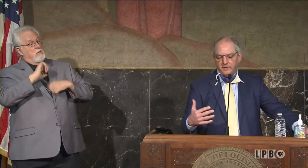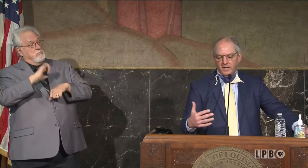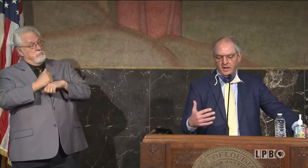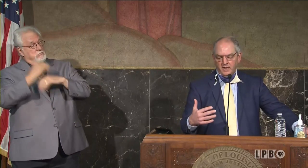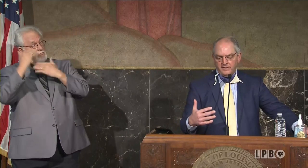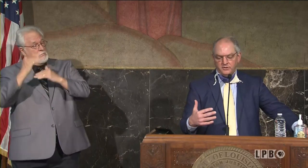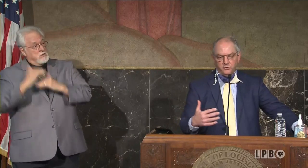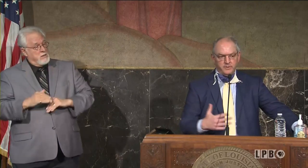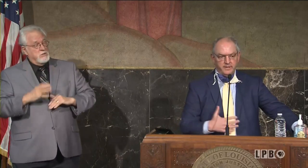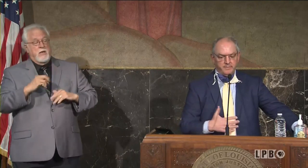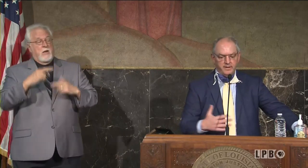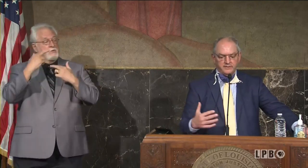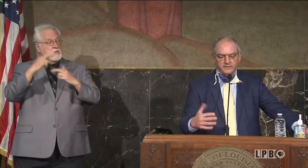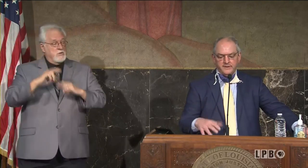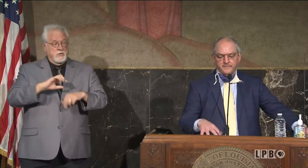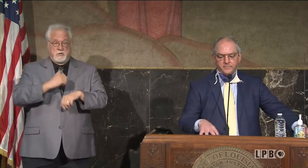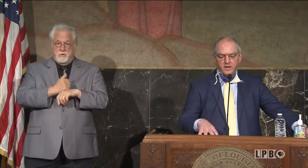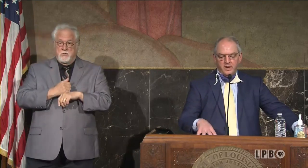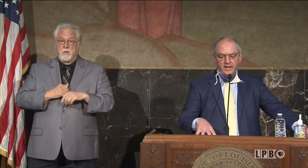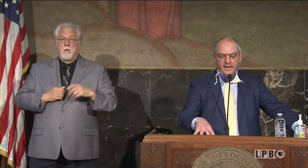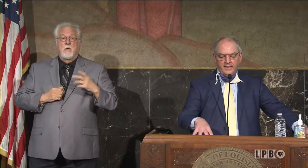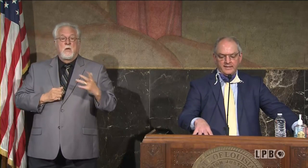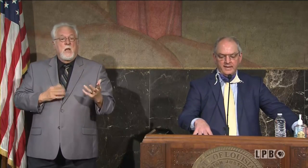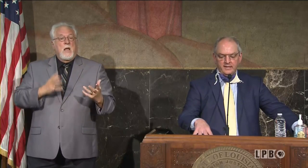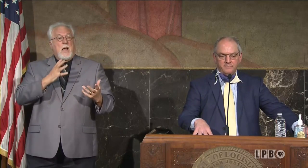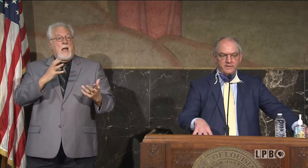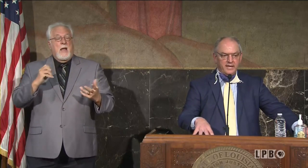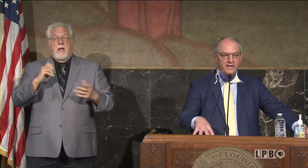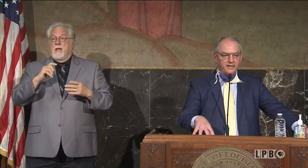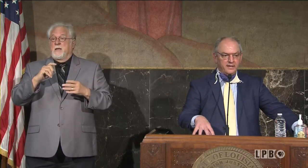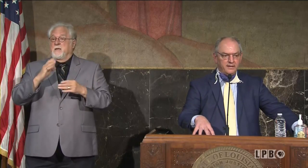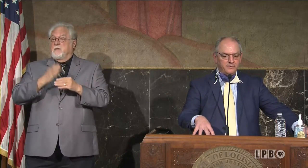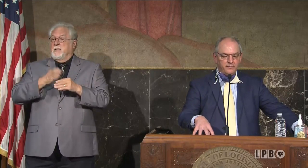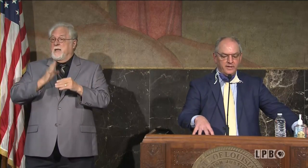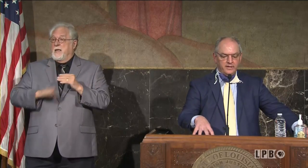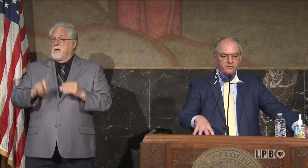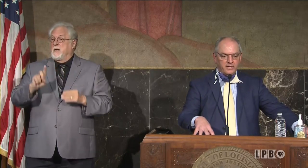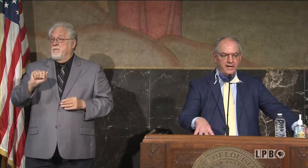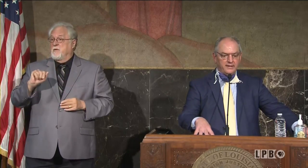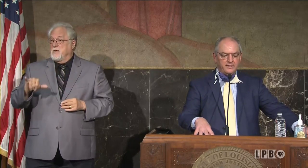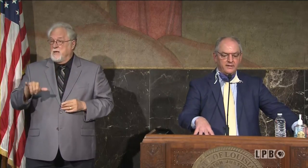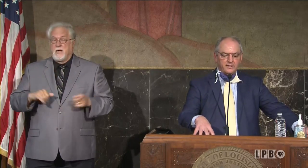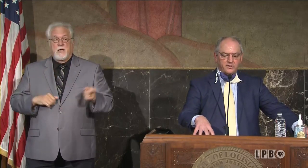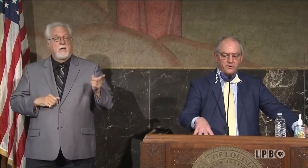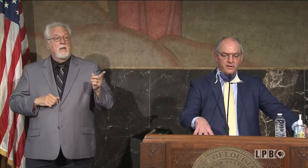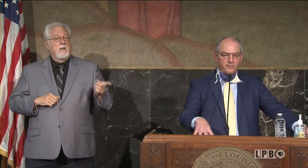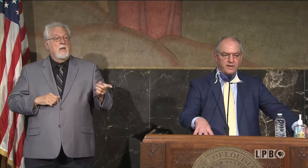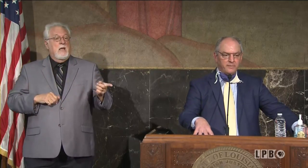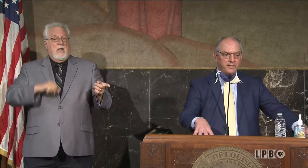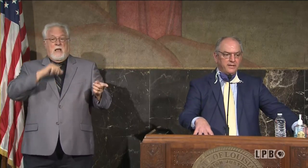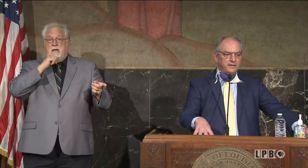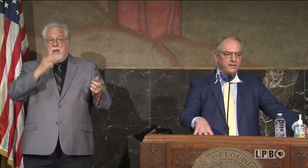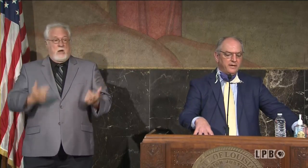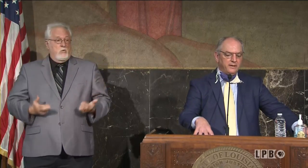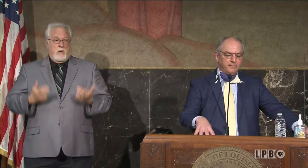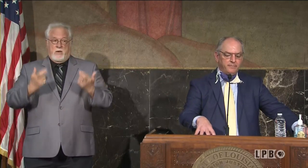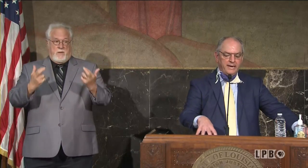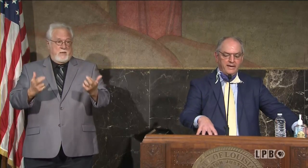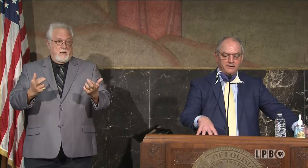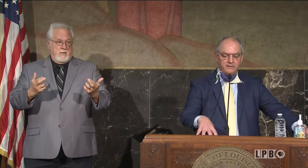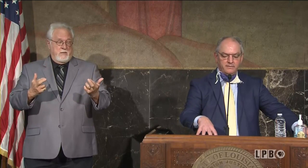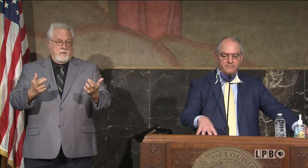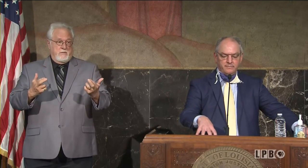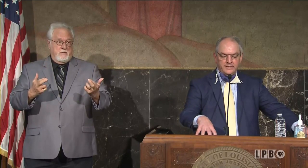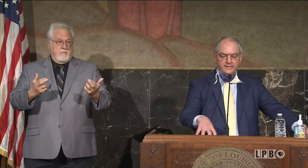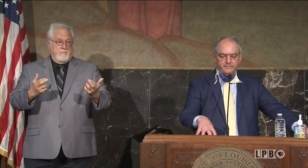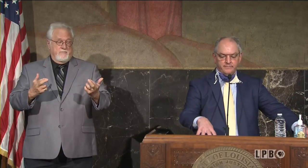restrictions that you put in place. And at the end of the day, it is not currently recommended